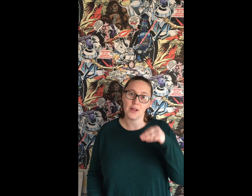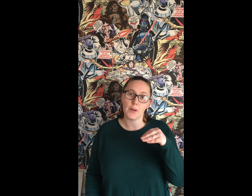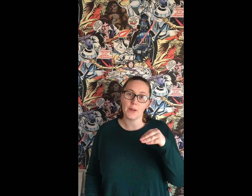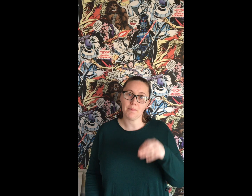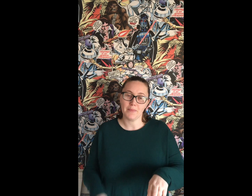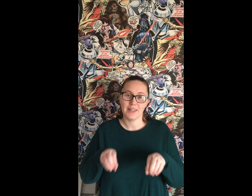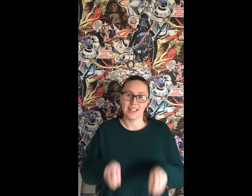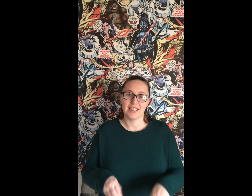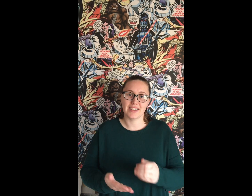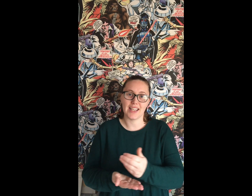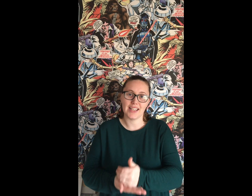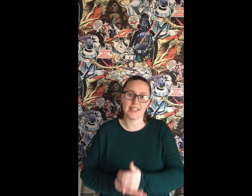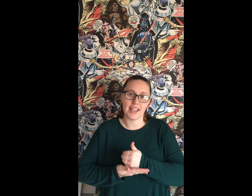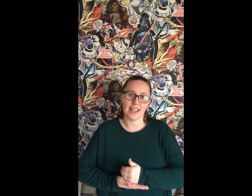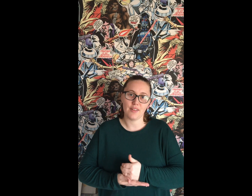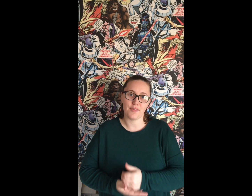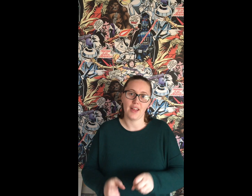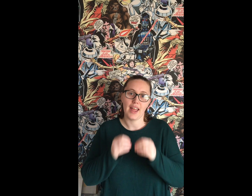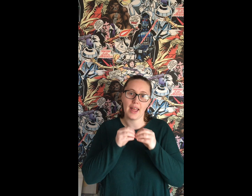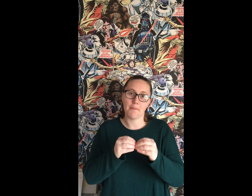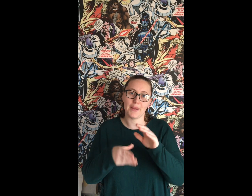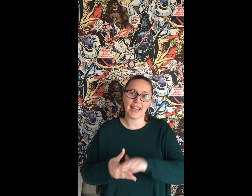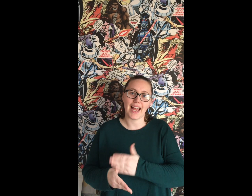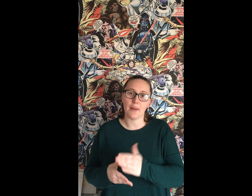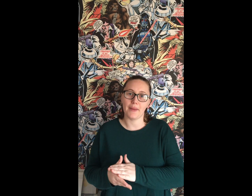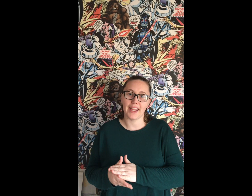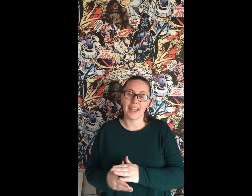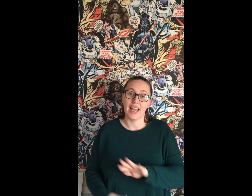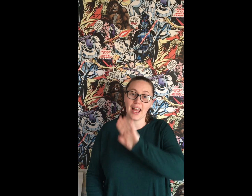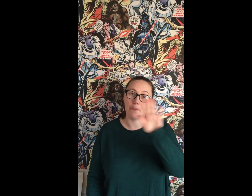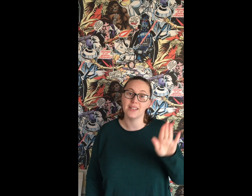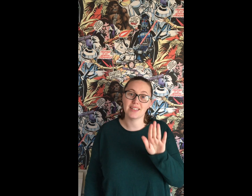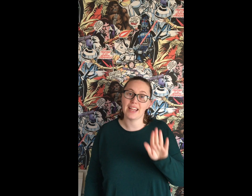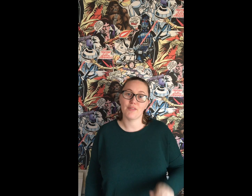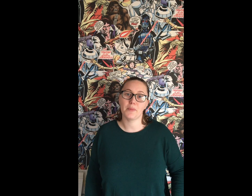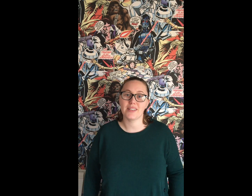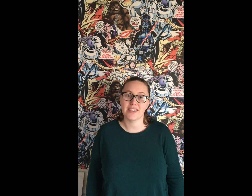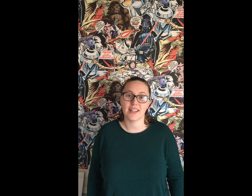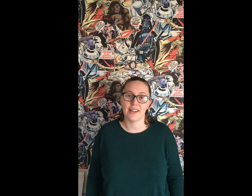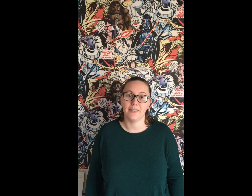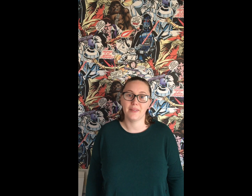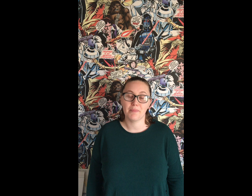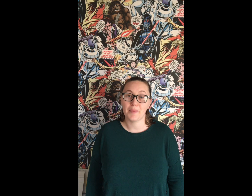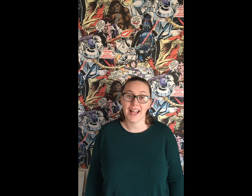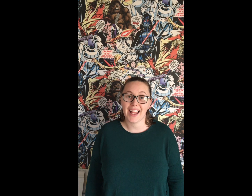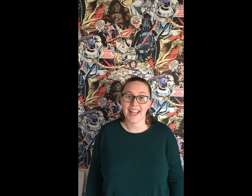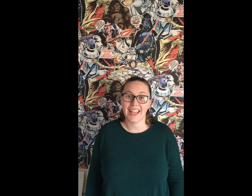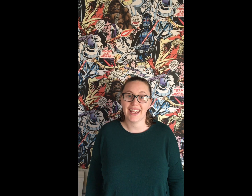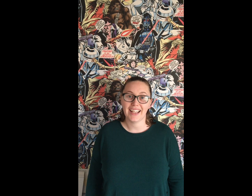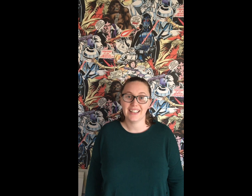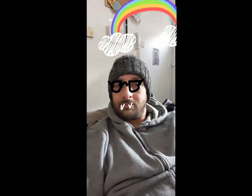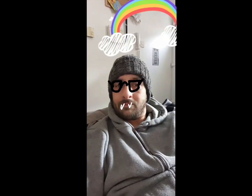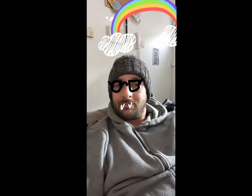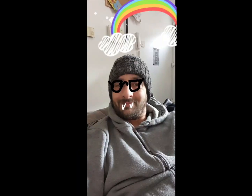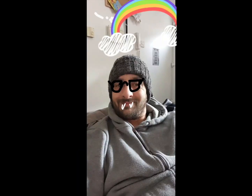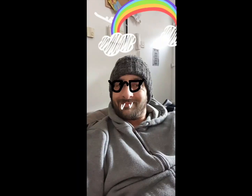home, stay safe and be happy. And we'll see everybody soon. Bye.